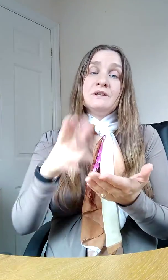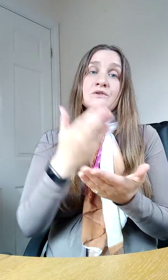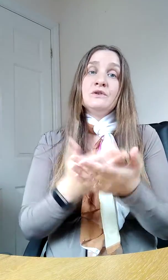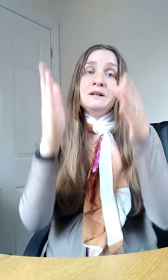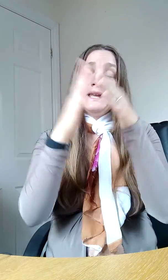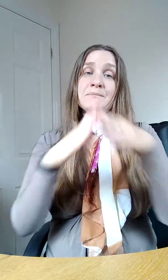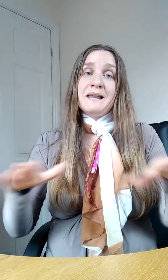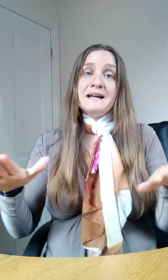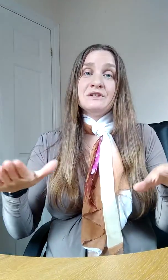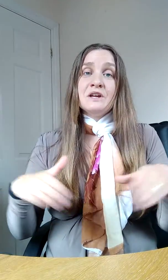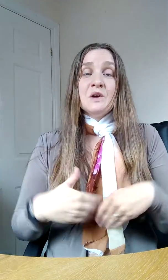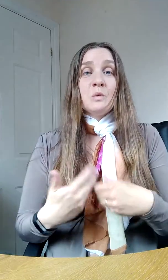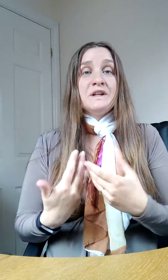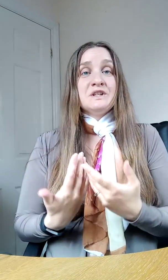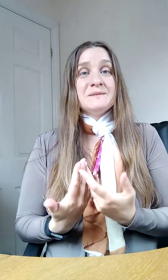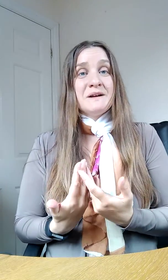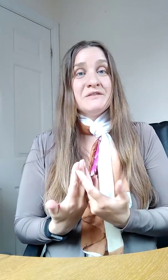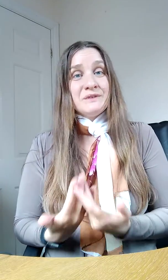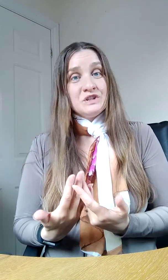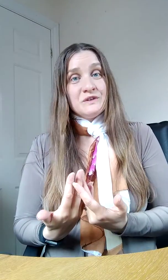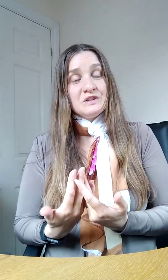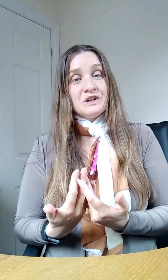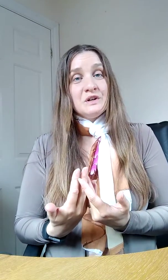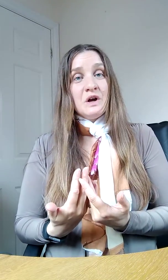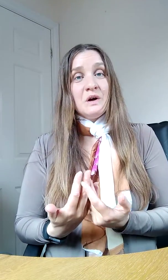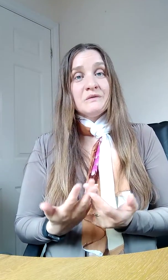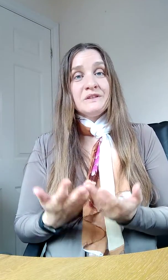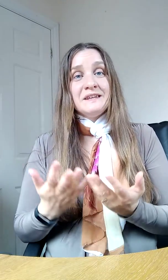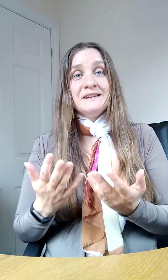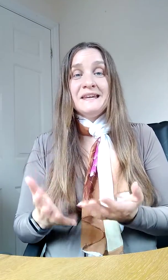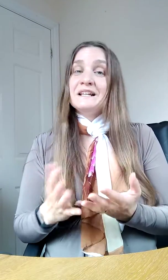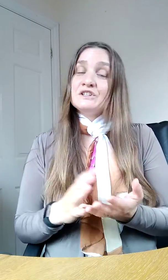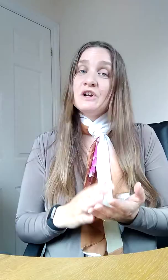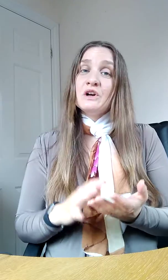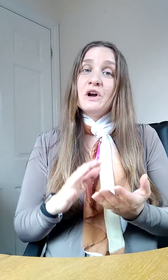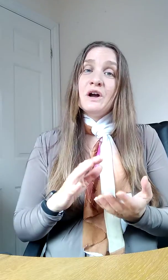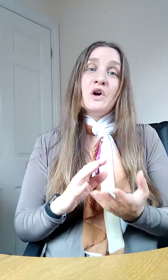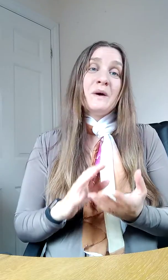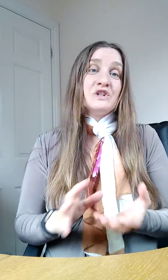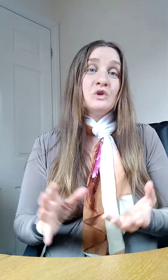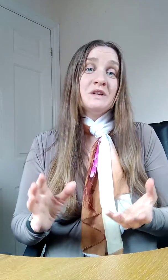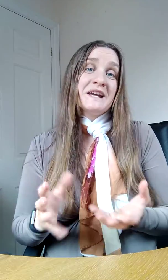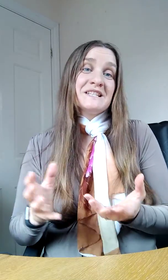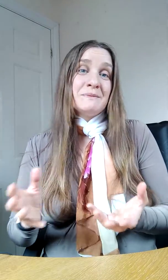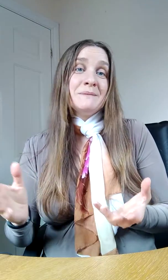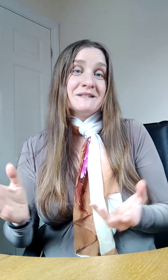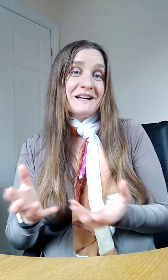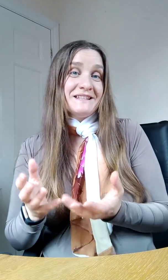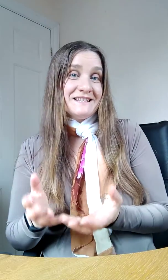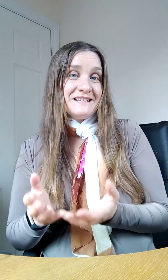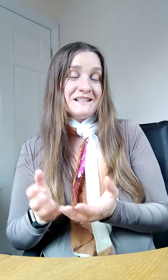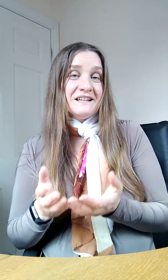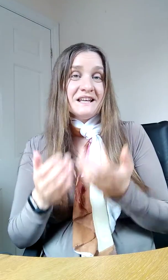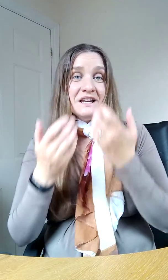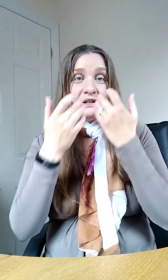sur la plage, which is my French version of the English song Oh, I do like to be beside the seaside. So